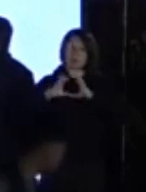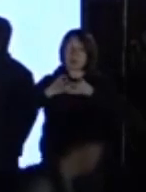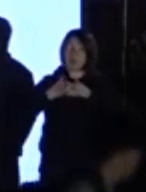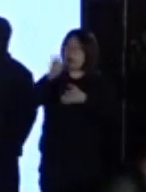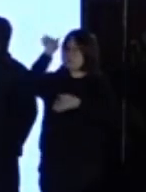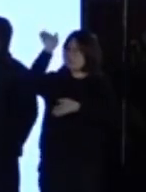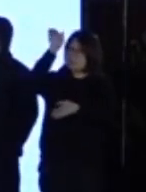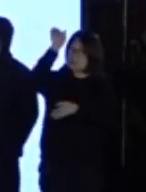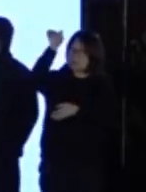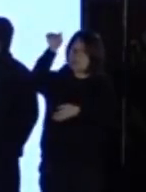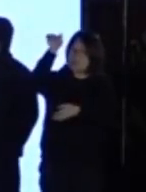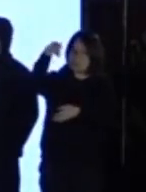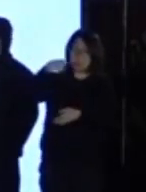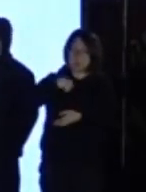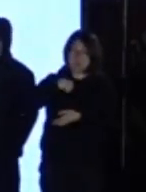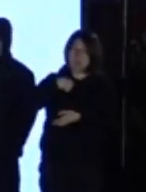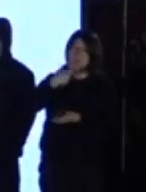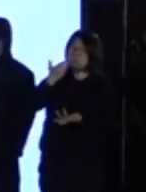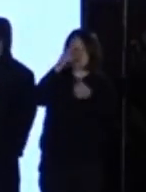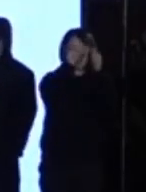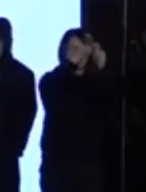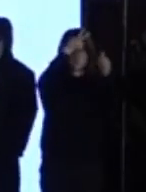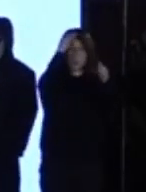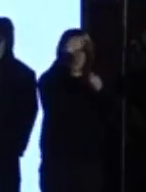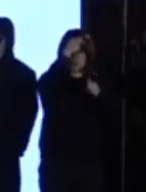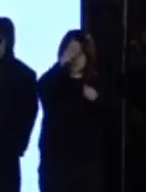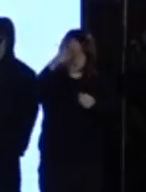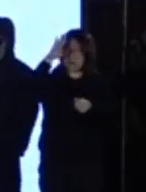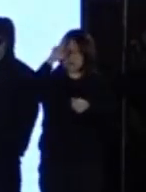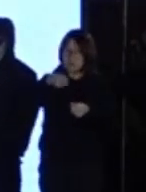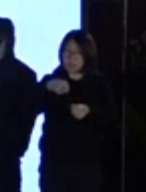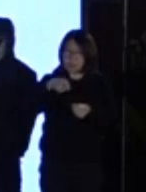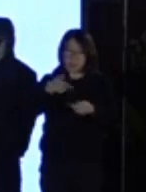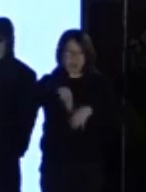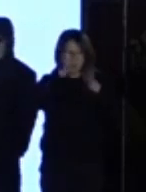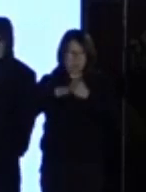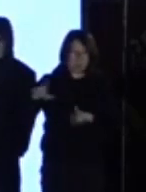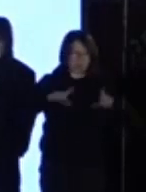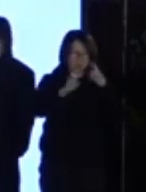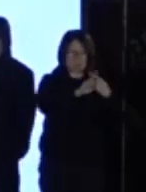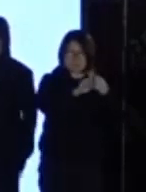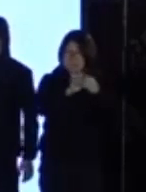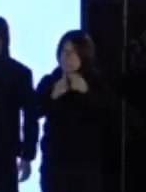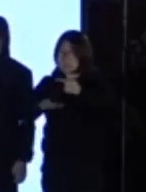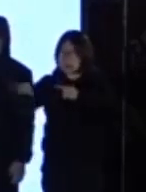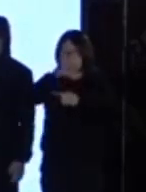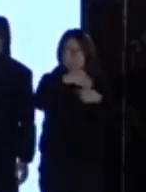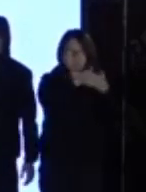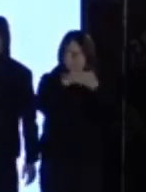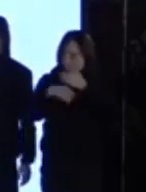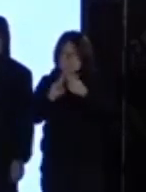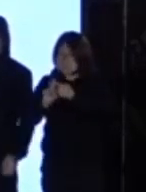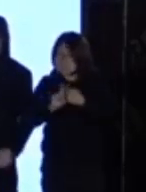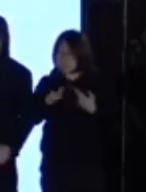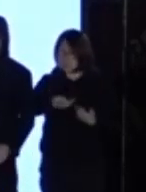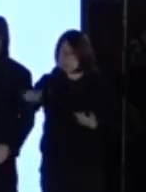to identify this as a humanitarian crisis and should impose sanctions to all those who are harming us politically and